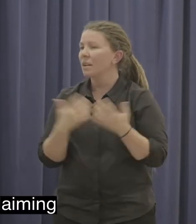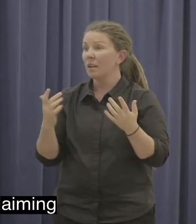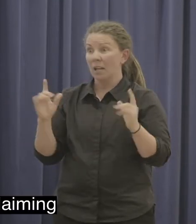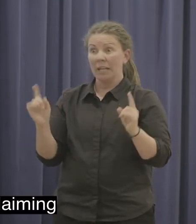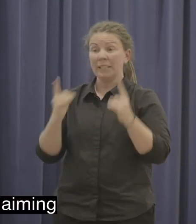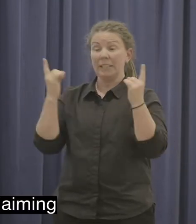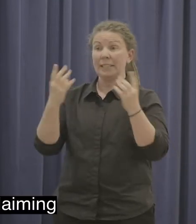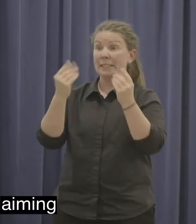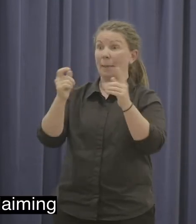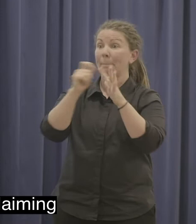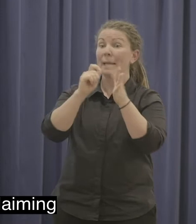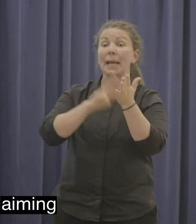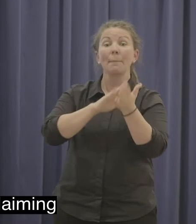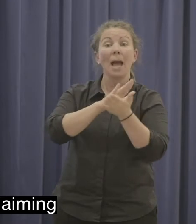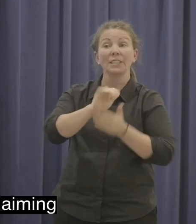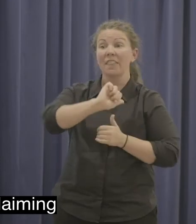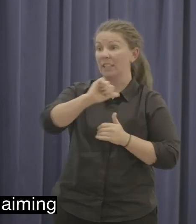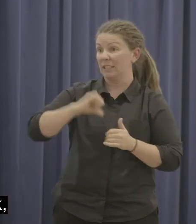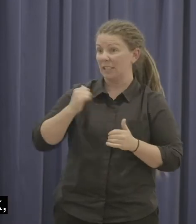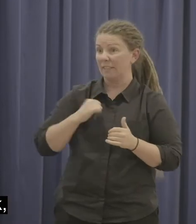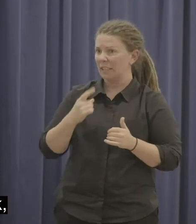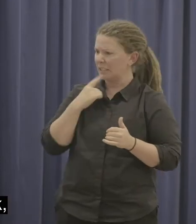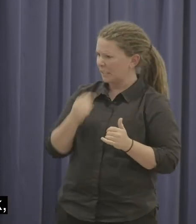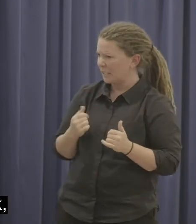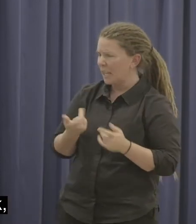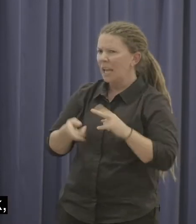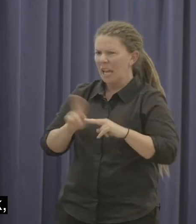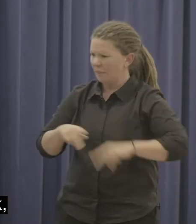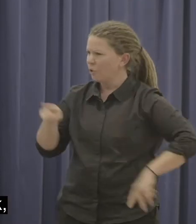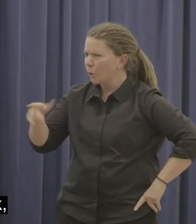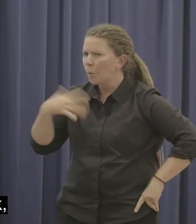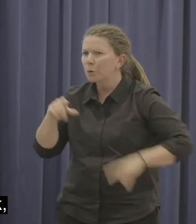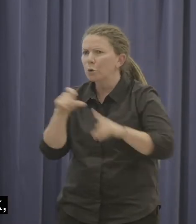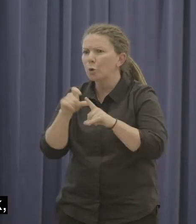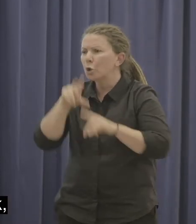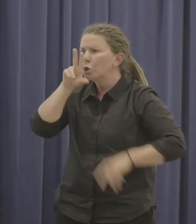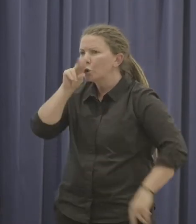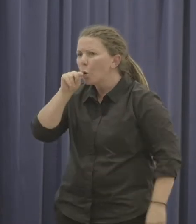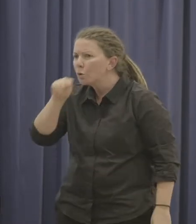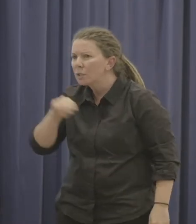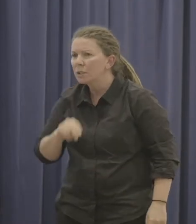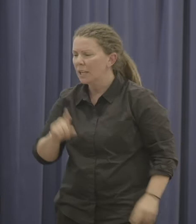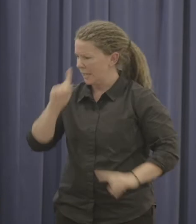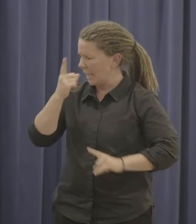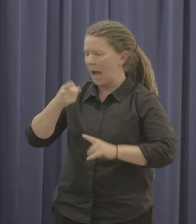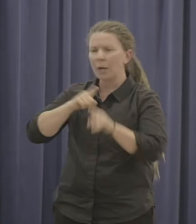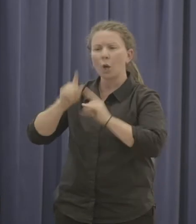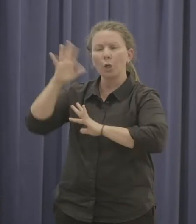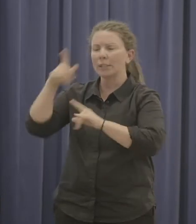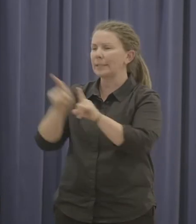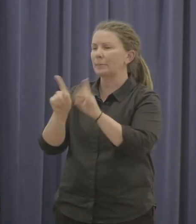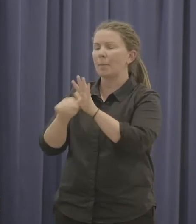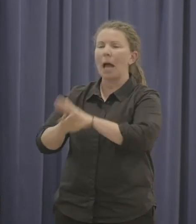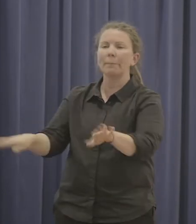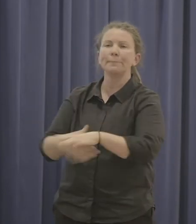Initially, I had some PMH staff claiming that if I wanted Billy to talk, then she couldn't learn Auslan at the